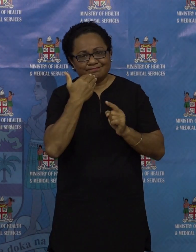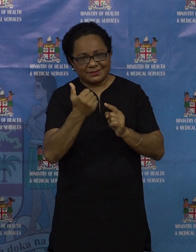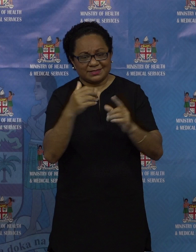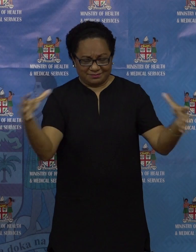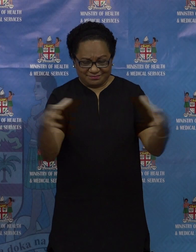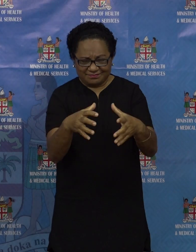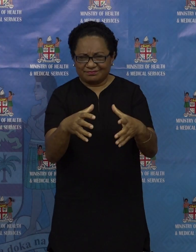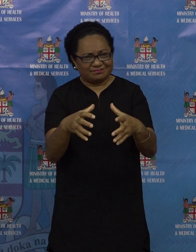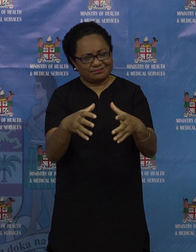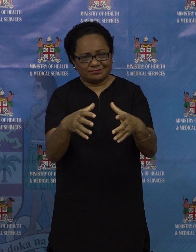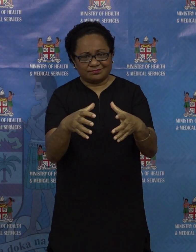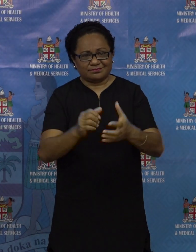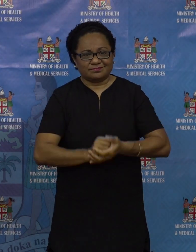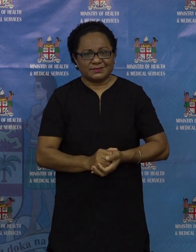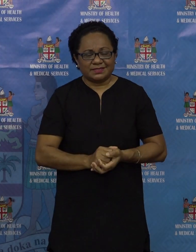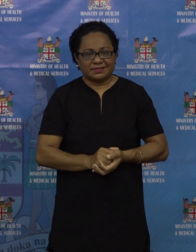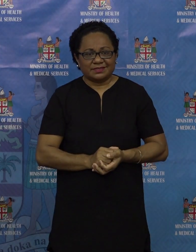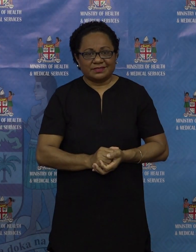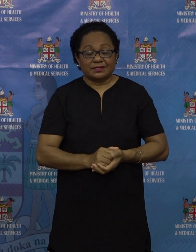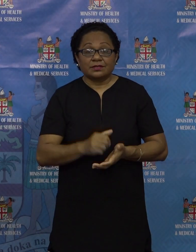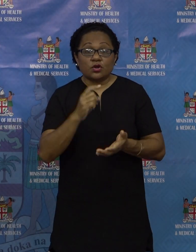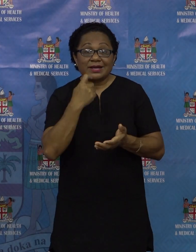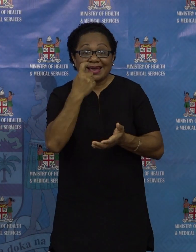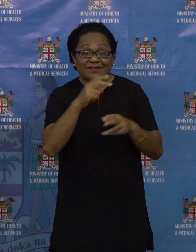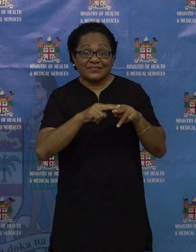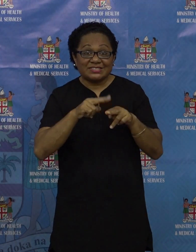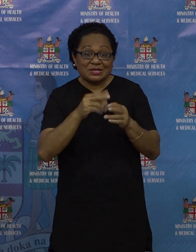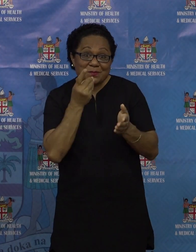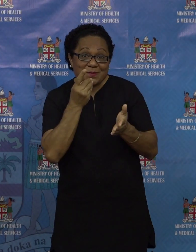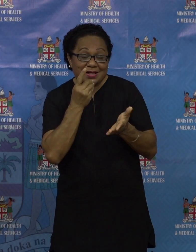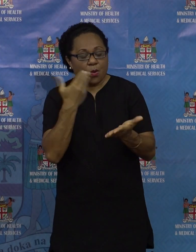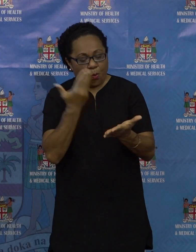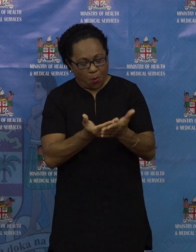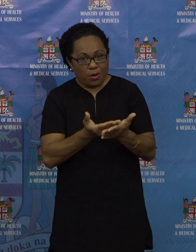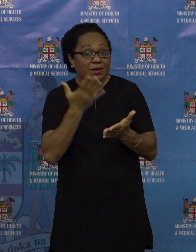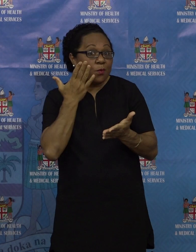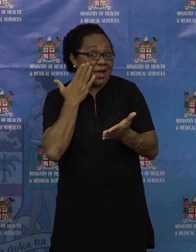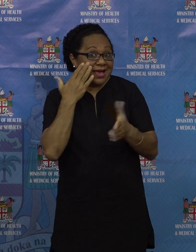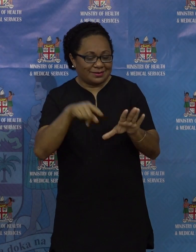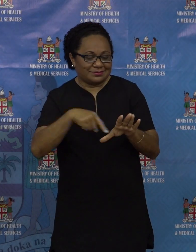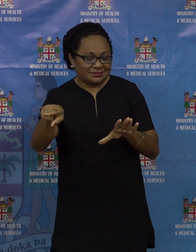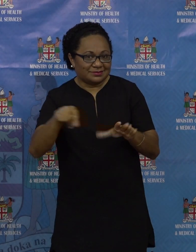gather socially. And keep your Care Fiji app switched on at all times if you are outside your home.